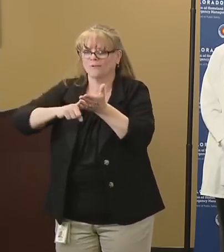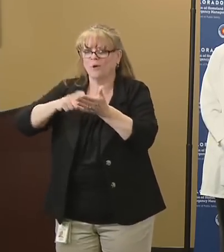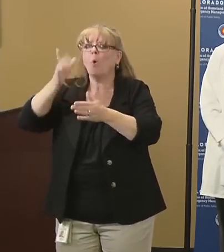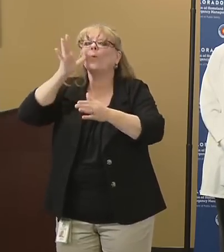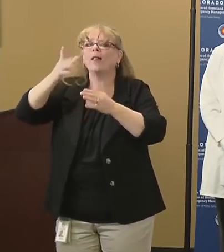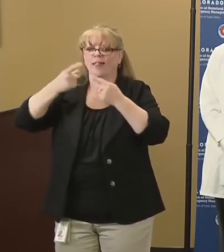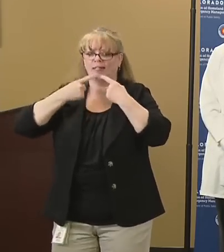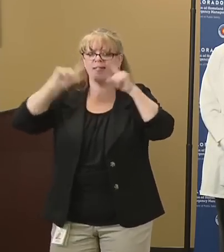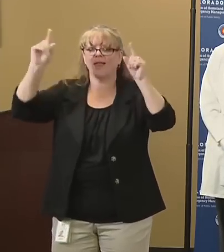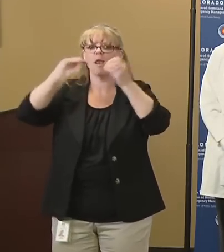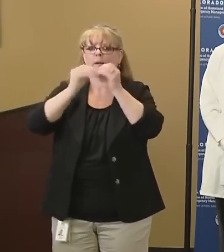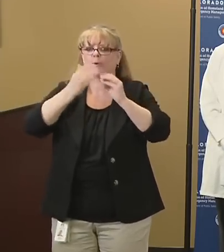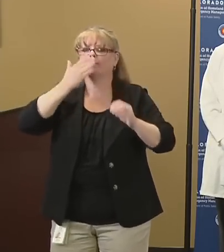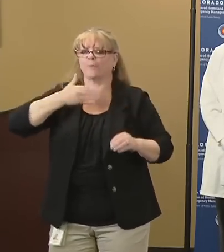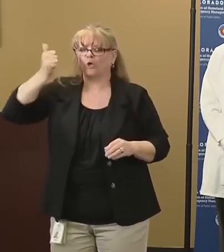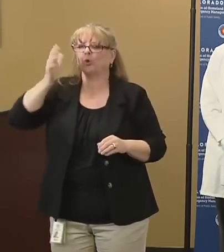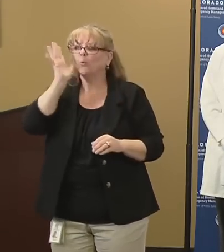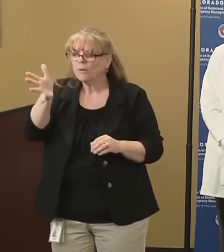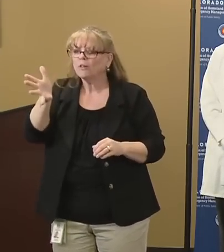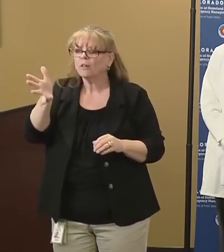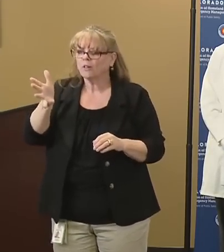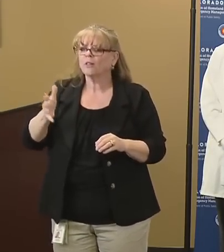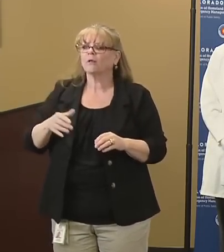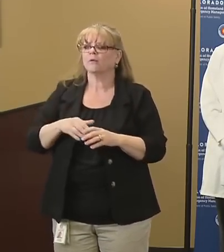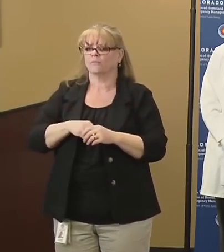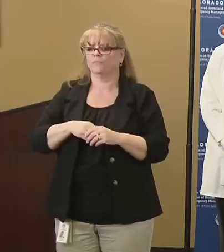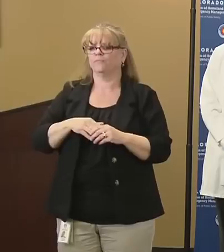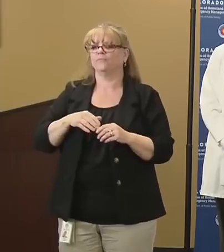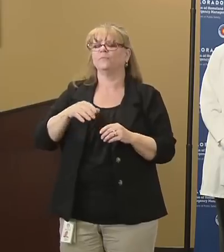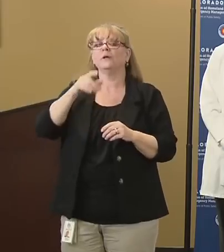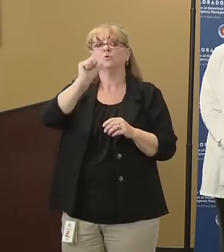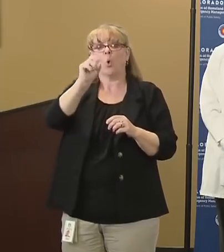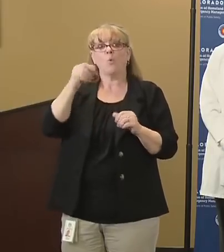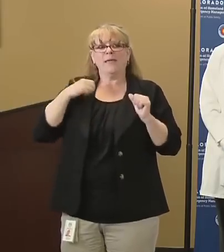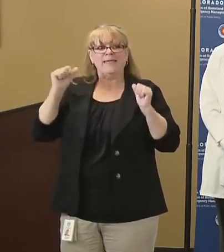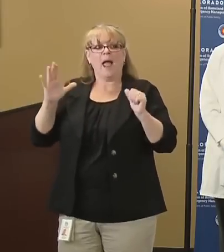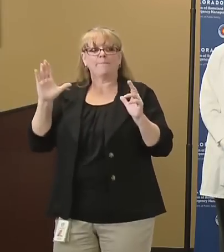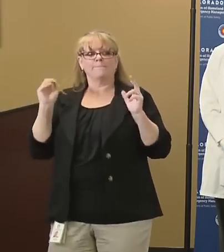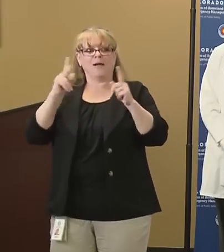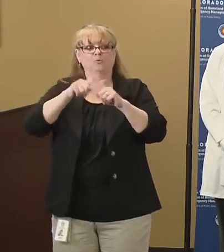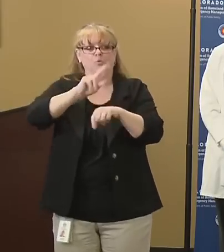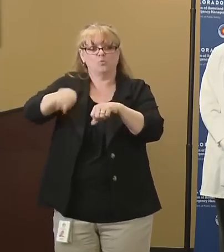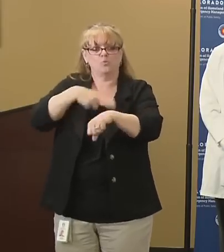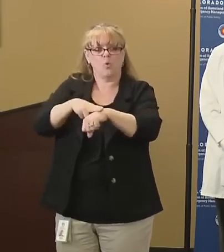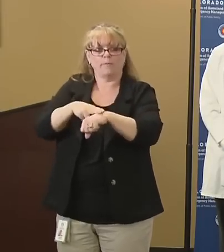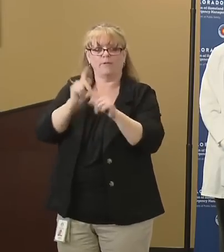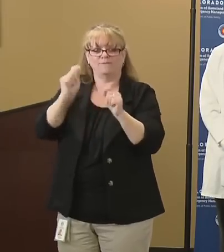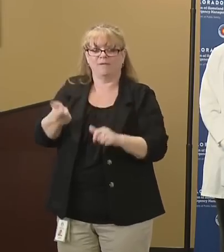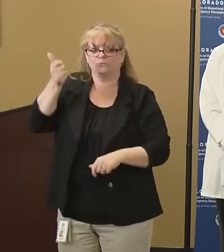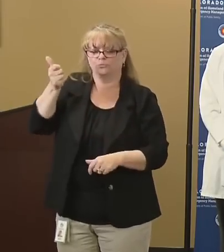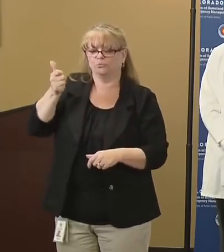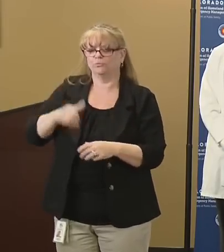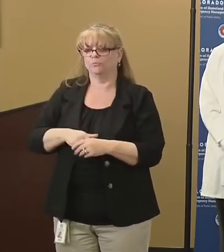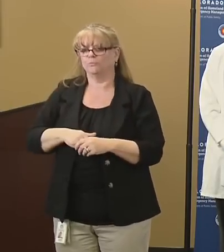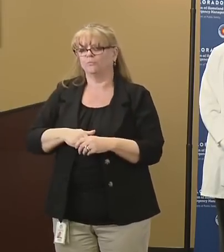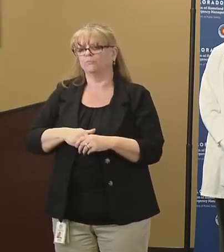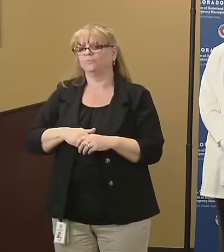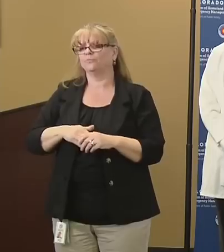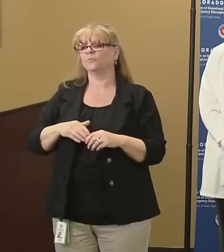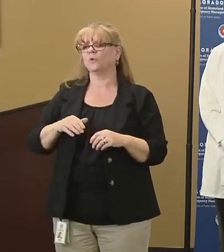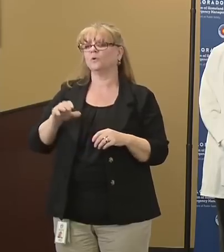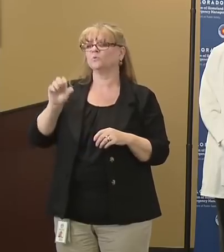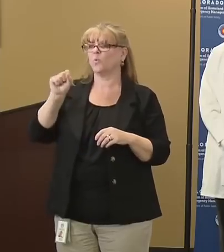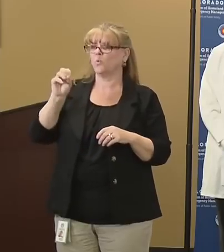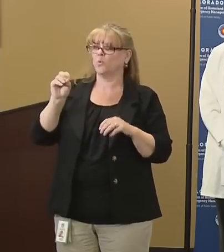being able to support ourselves and earn a paycheck and more economic normalcy. Now, in setting expectations, we know that that new world is not going to